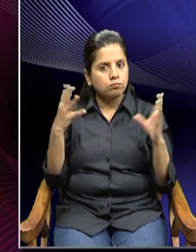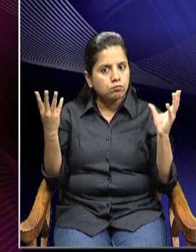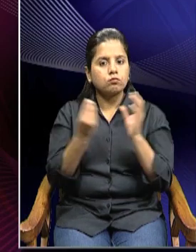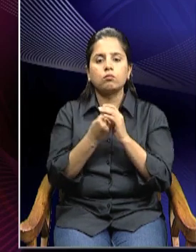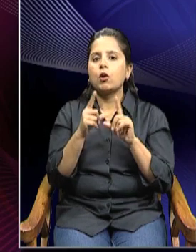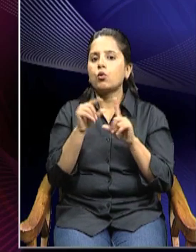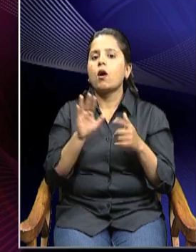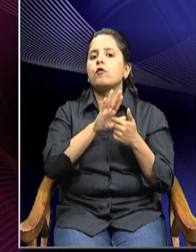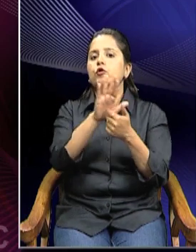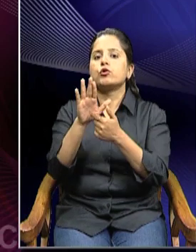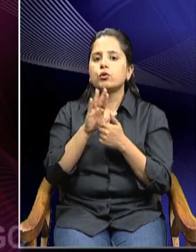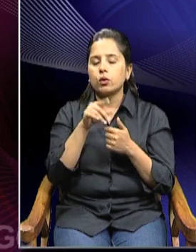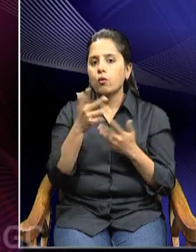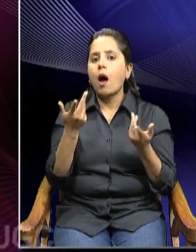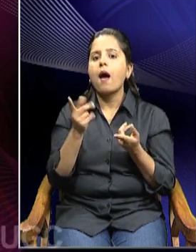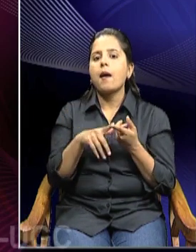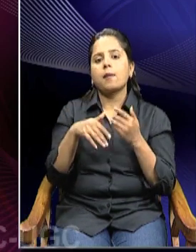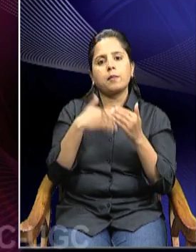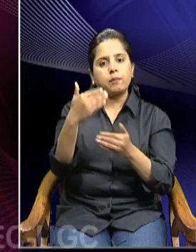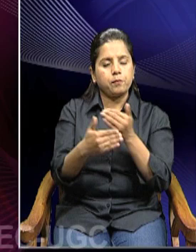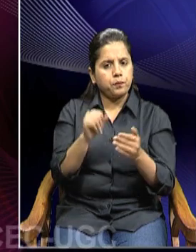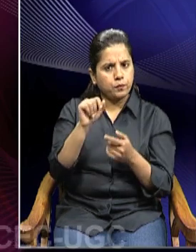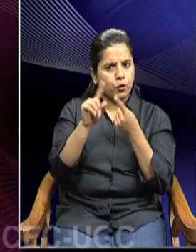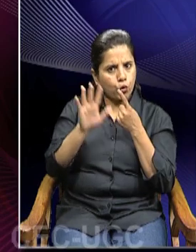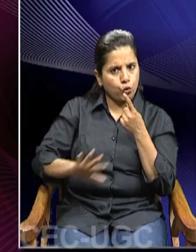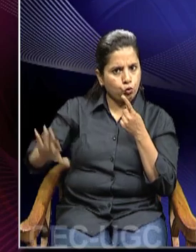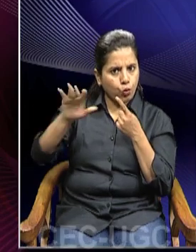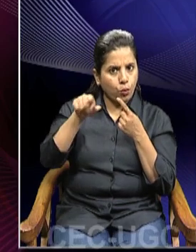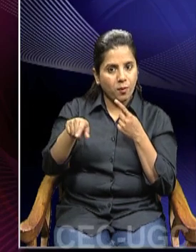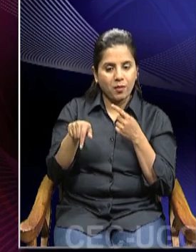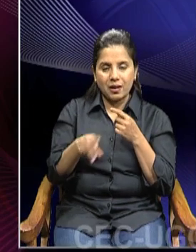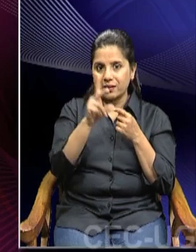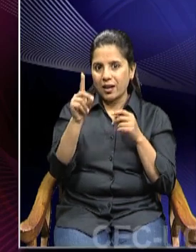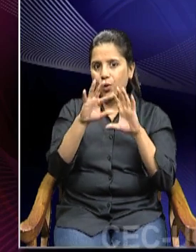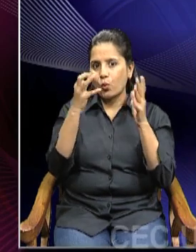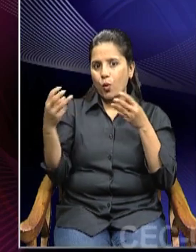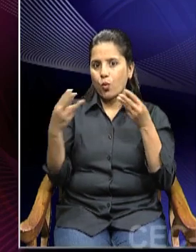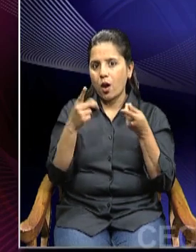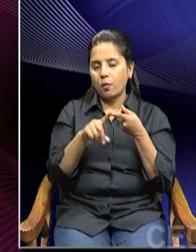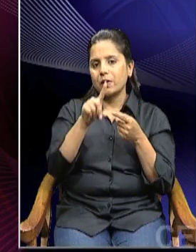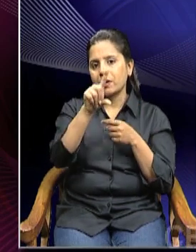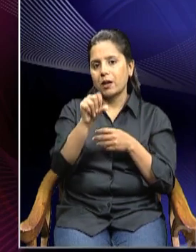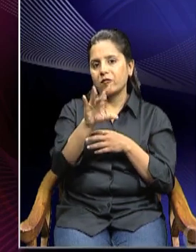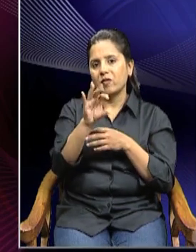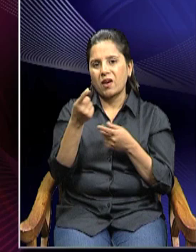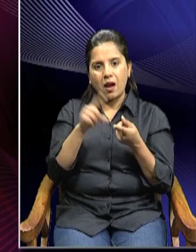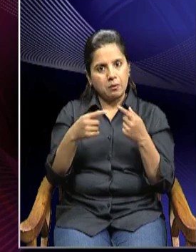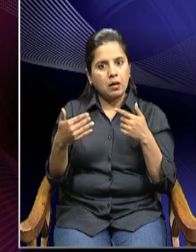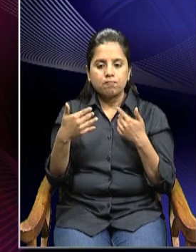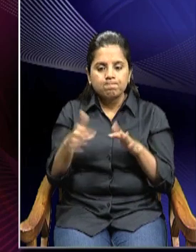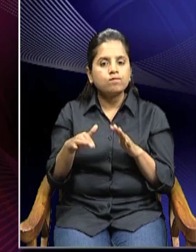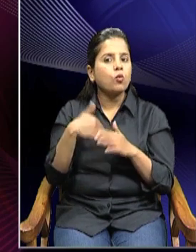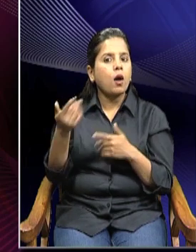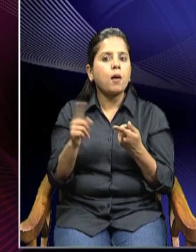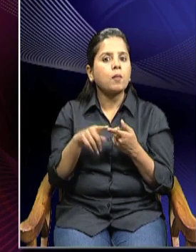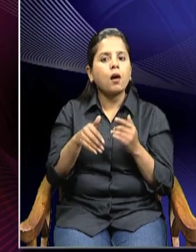together. What happened in Europe after the end of the Second World War in 1950s and in the